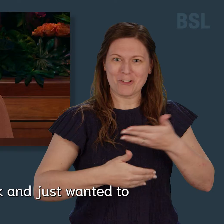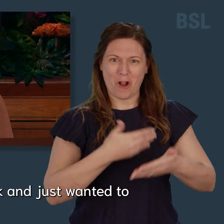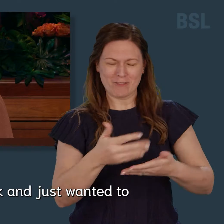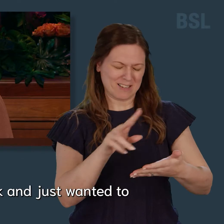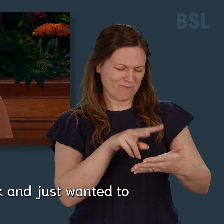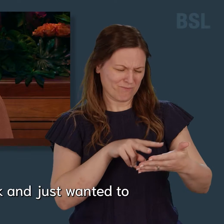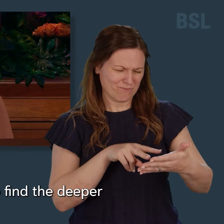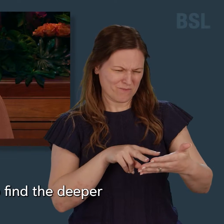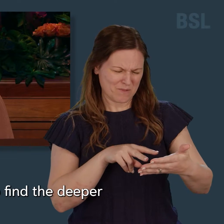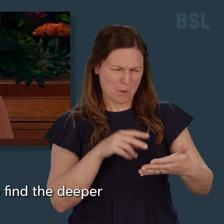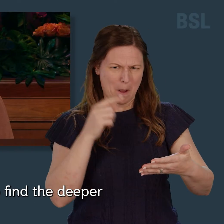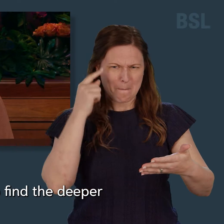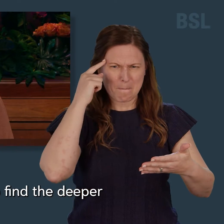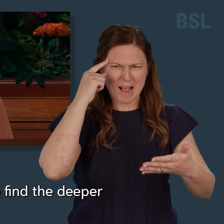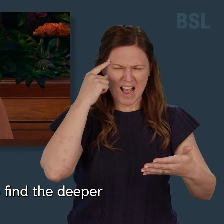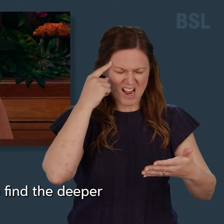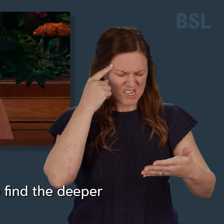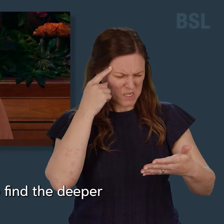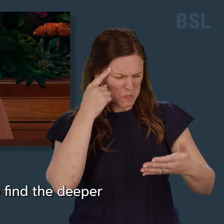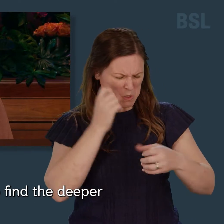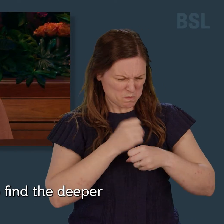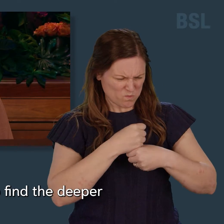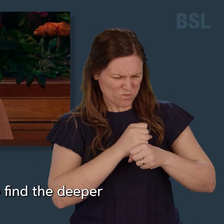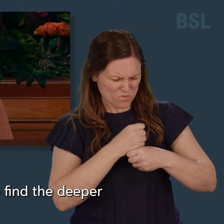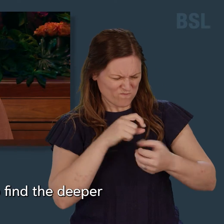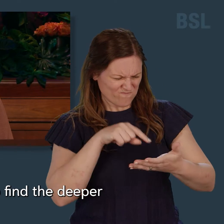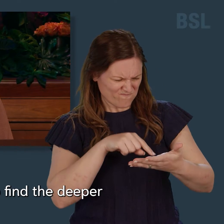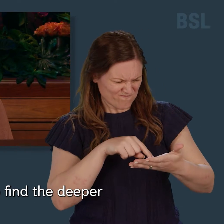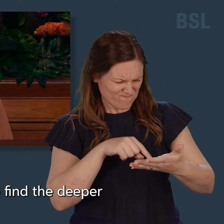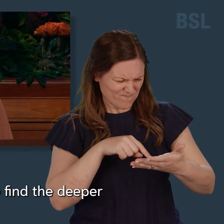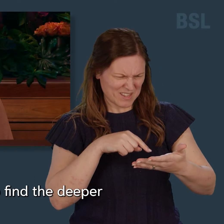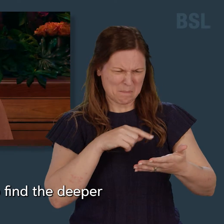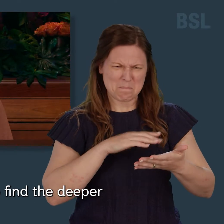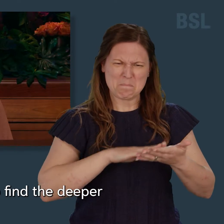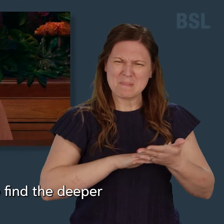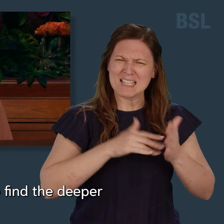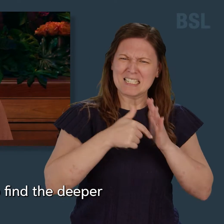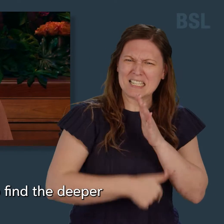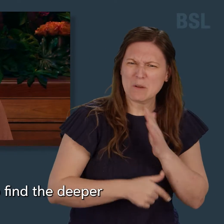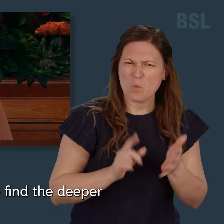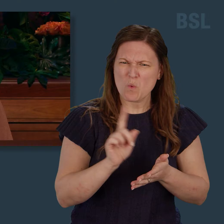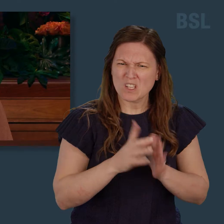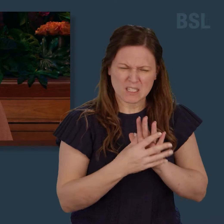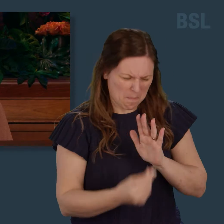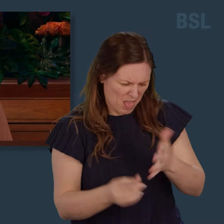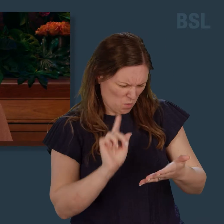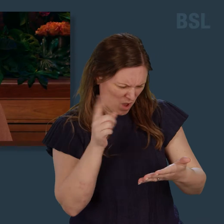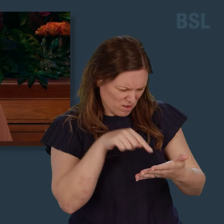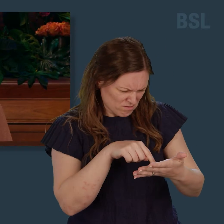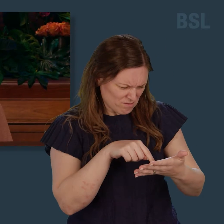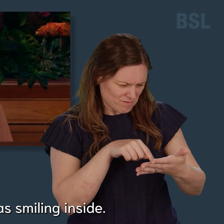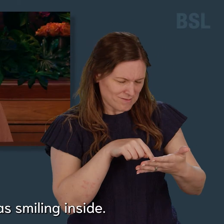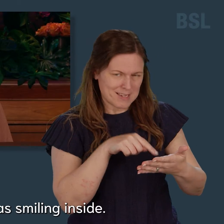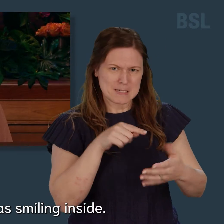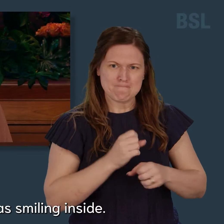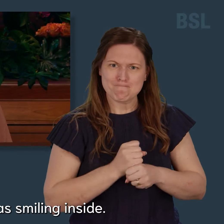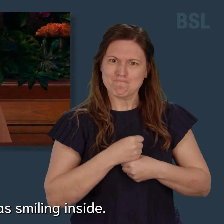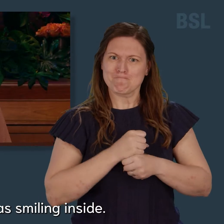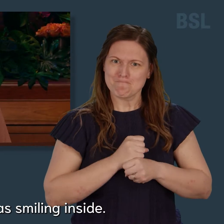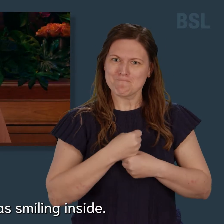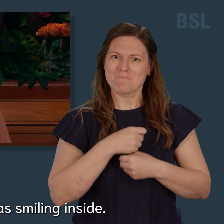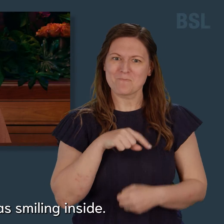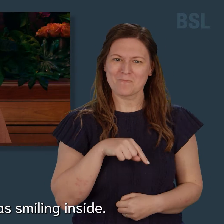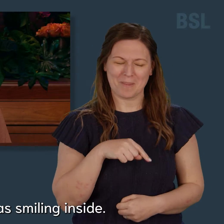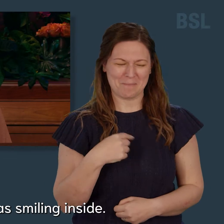enjoy the story, but his mind kept trying to find the deeper meaning in everything he was reading. He